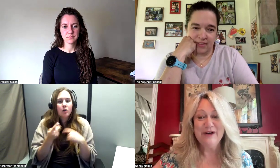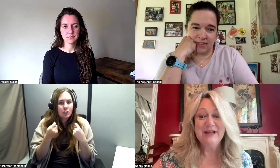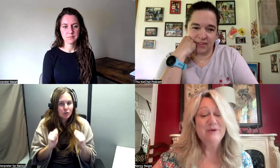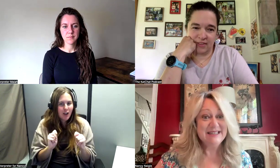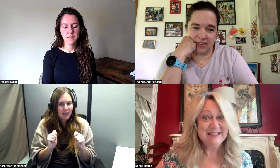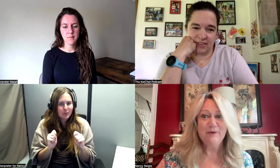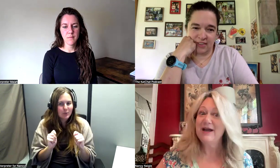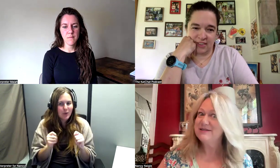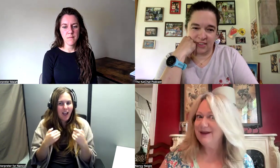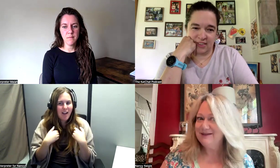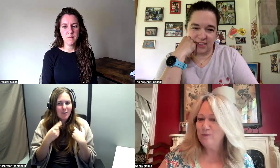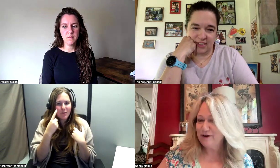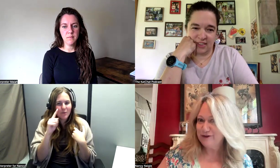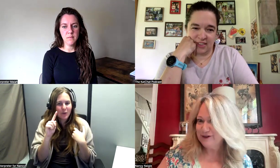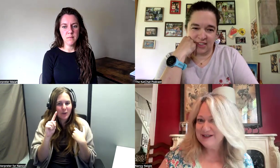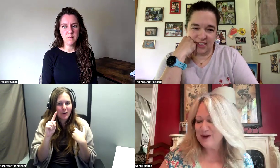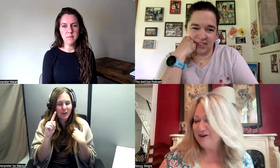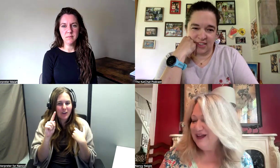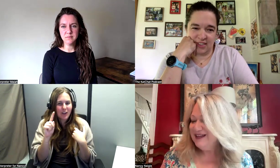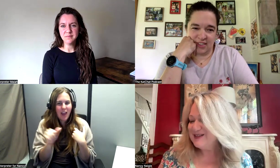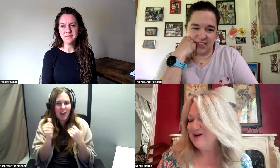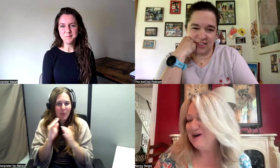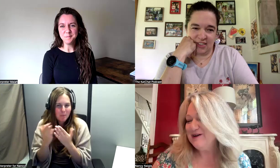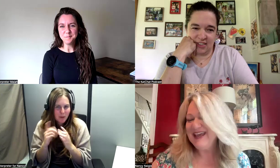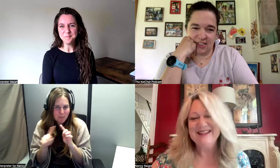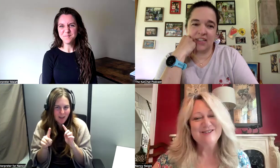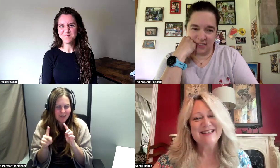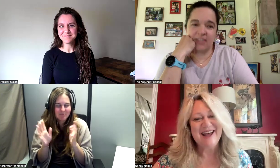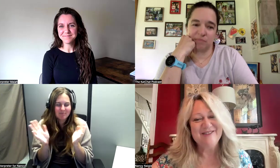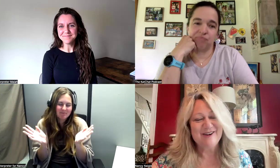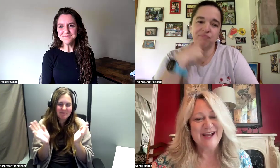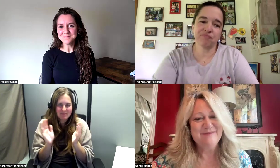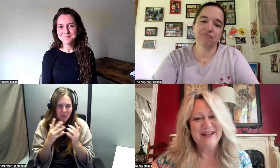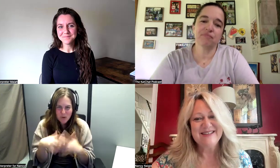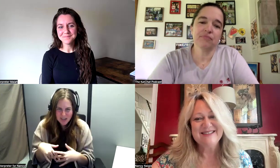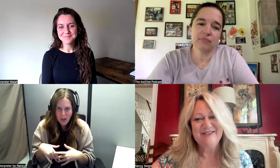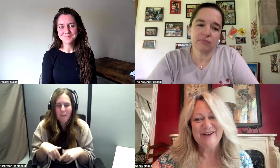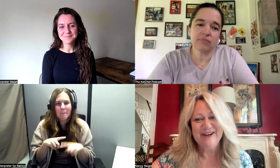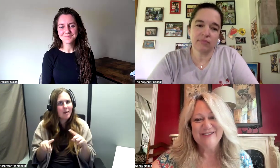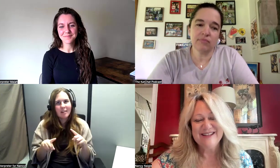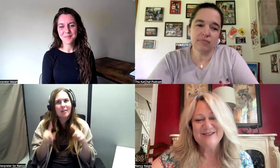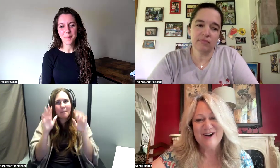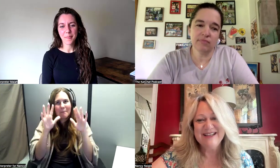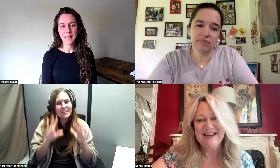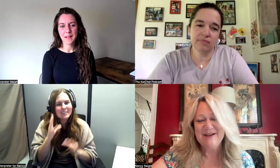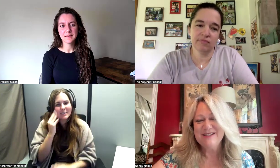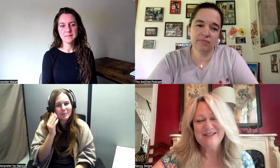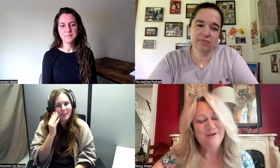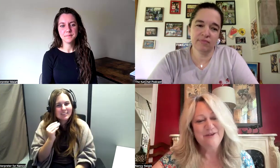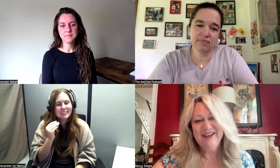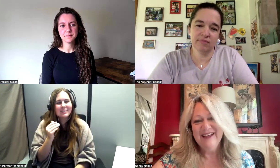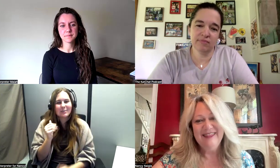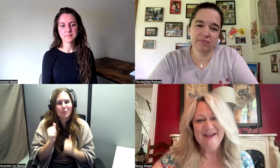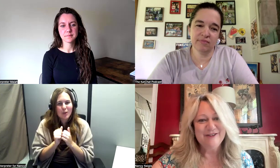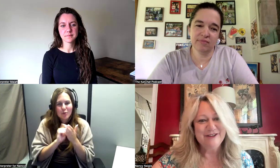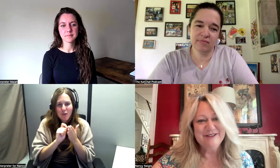Way Forward, and we didn't, but we got somebody wonderful as well. So, yeah, there's just a lot of great blessings that have fallen over these stories. And I'm just